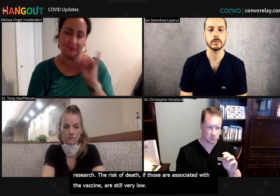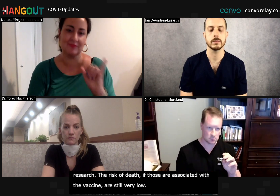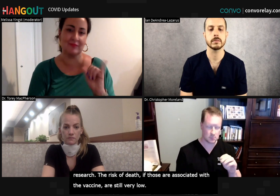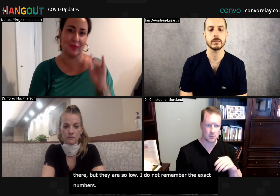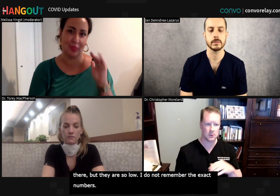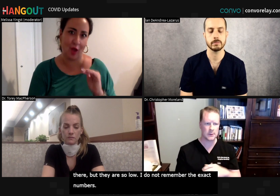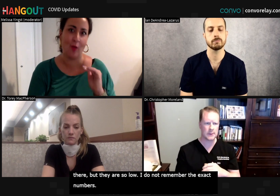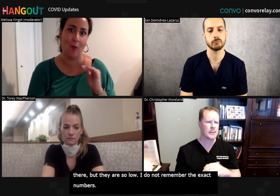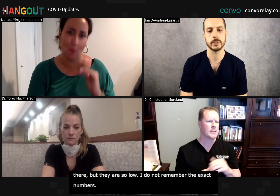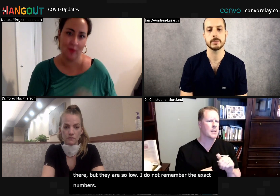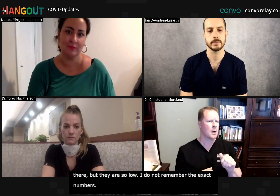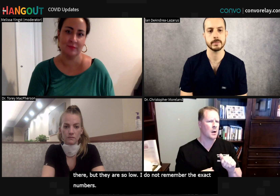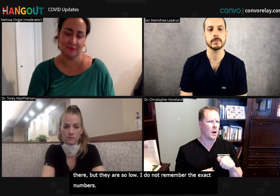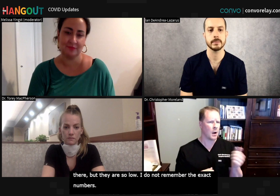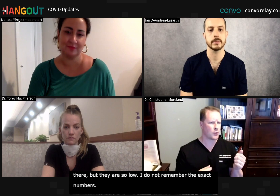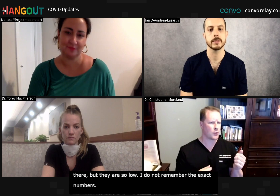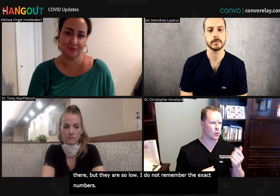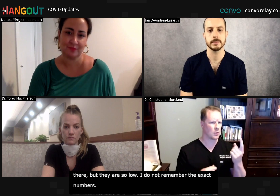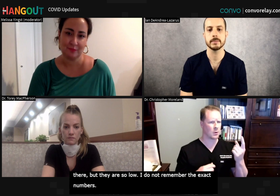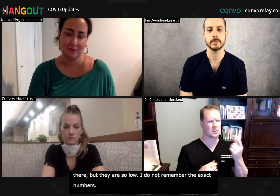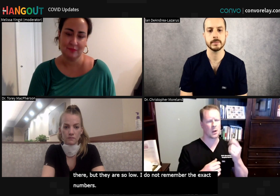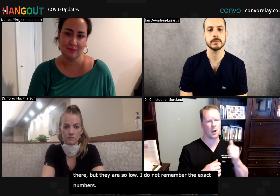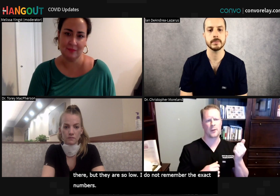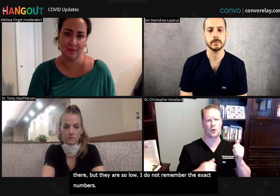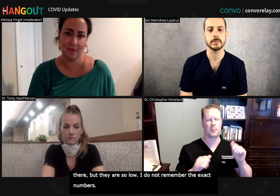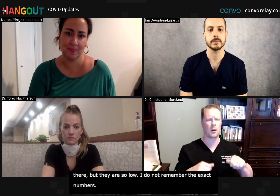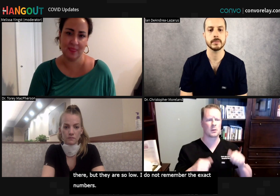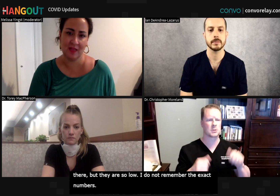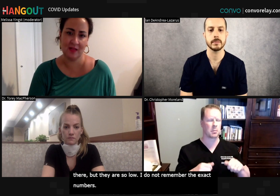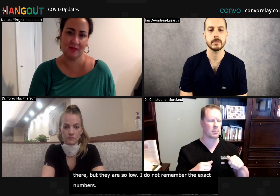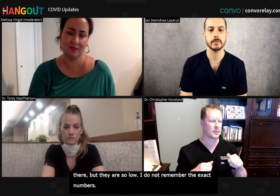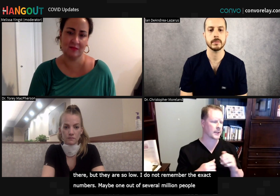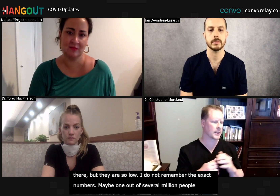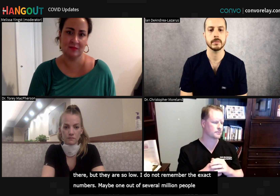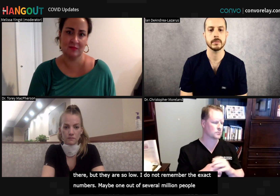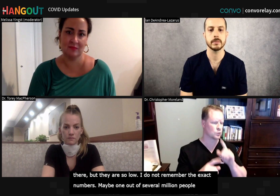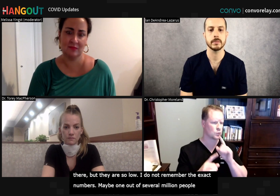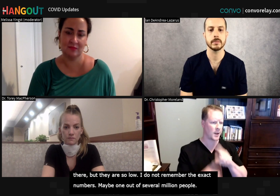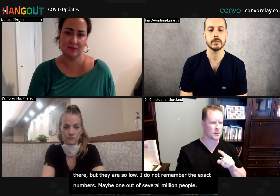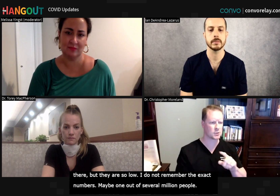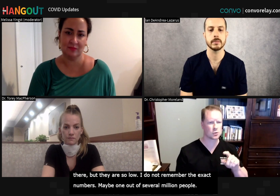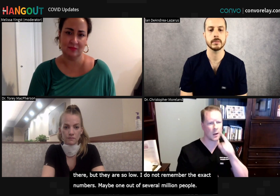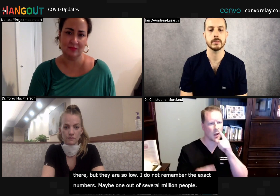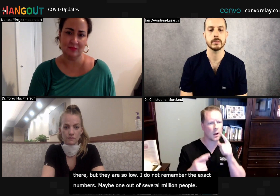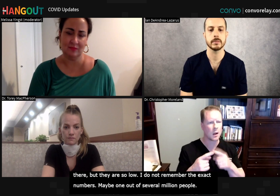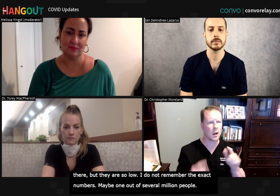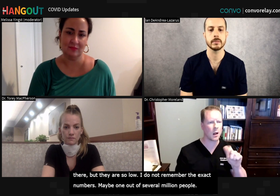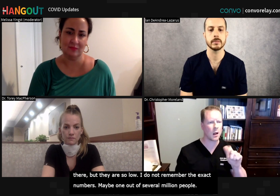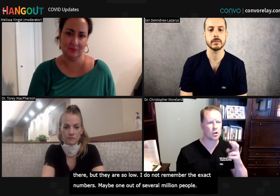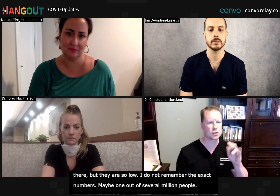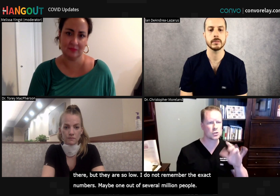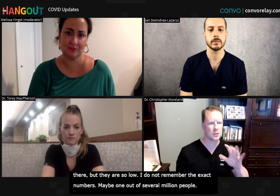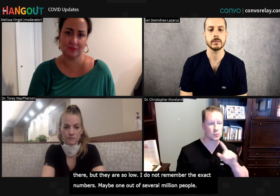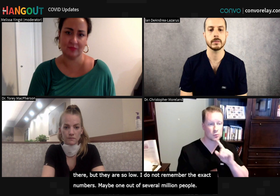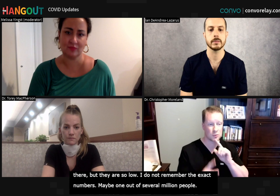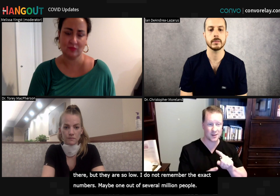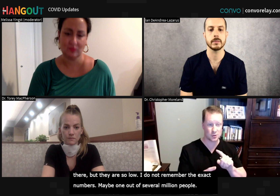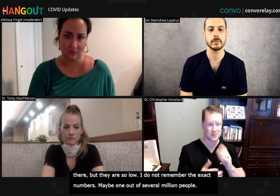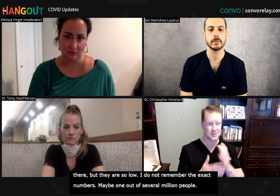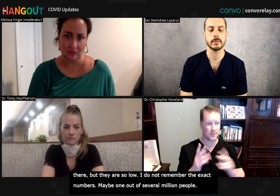million people. Oh, that's low. And other possible reactions could be maybe there's an